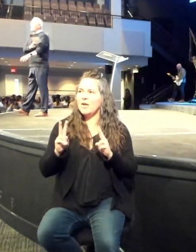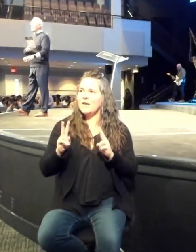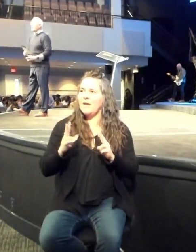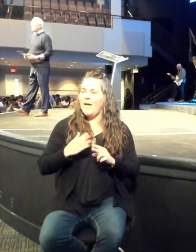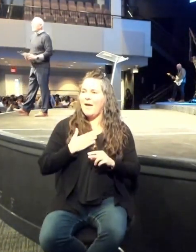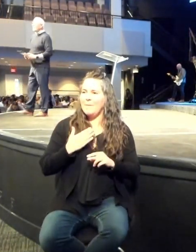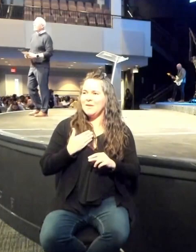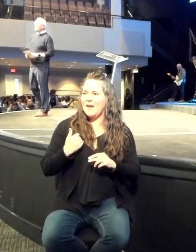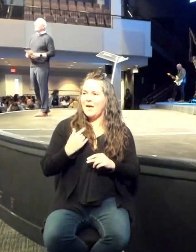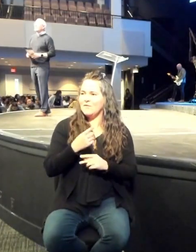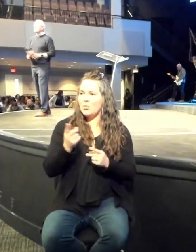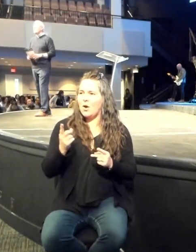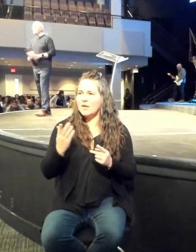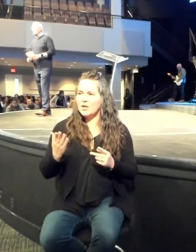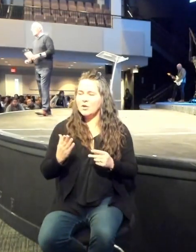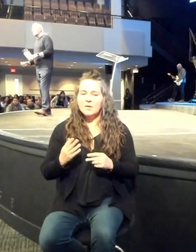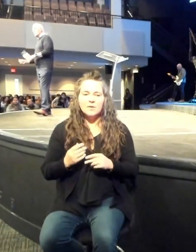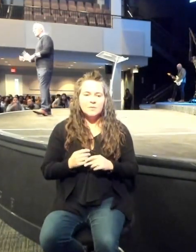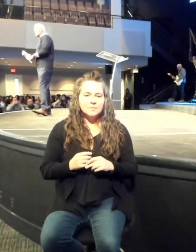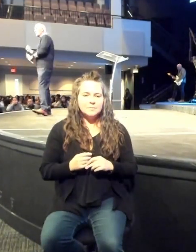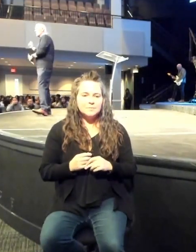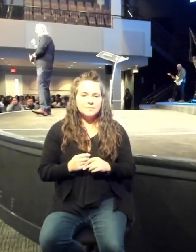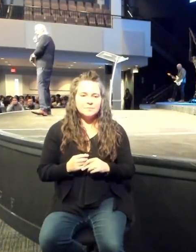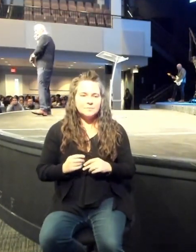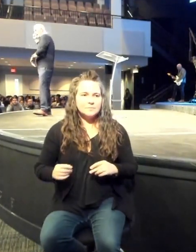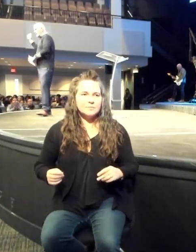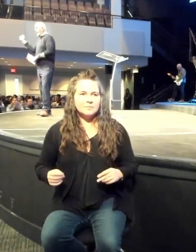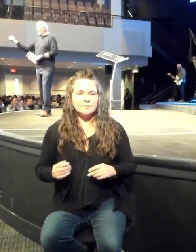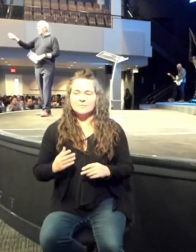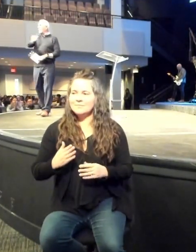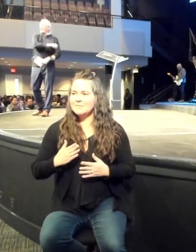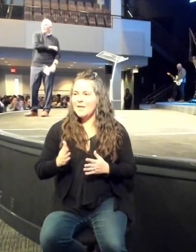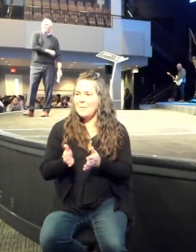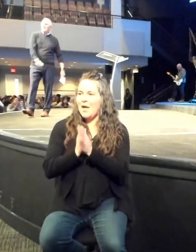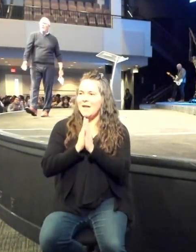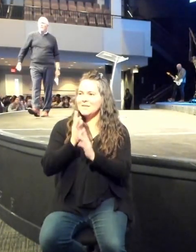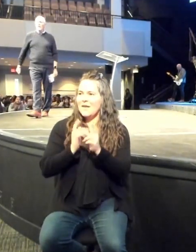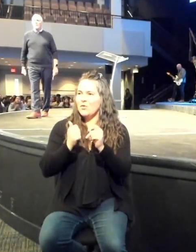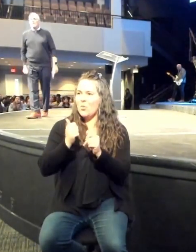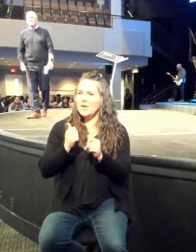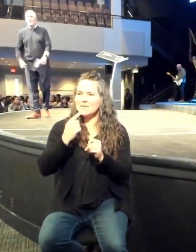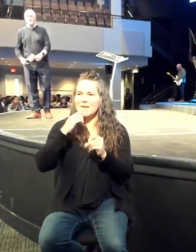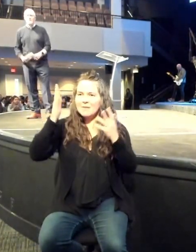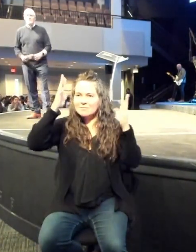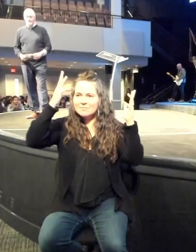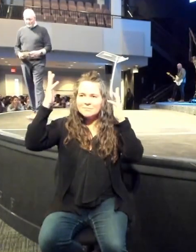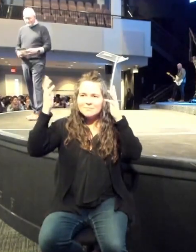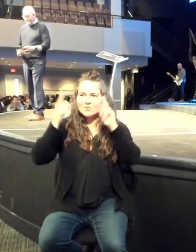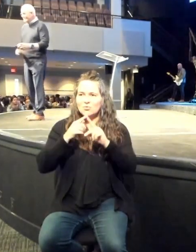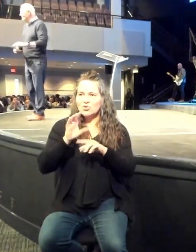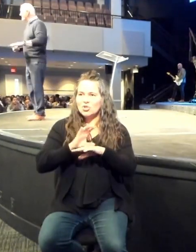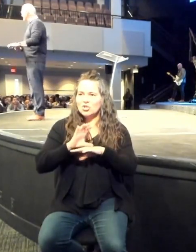with us. I'm going to ask all of our regulars to give the warmest welcome you can to our newcomers today. Welcome to church.